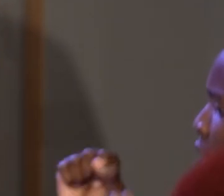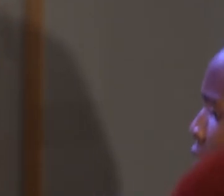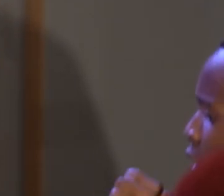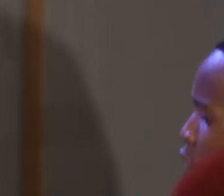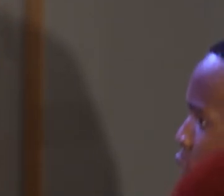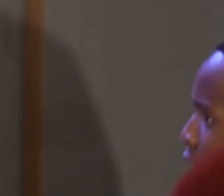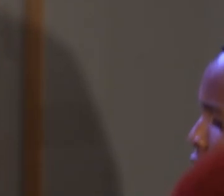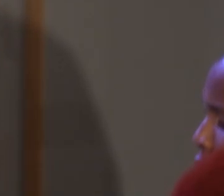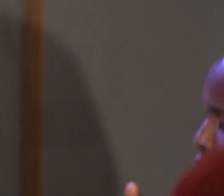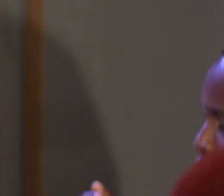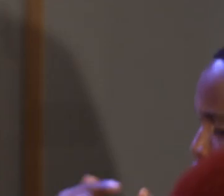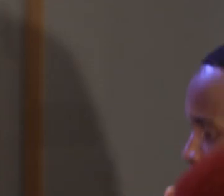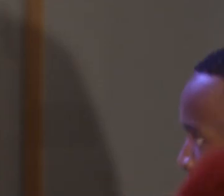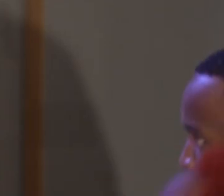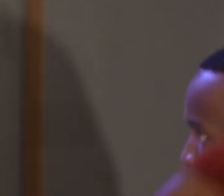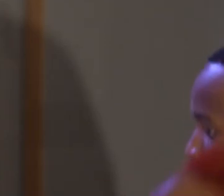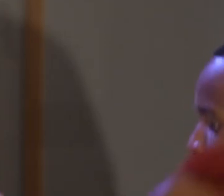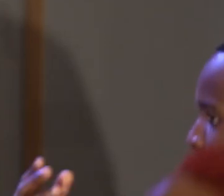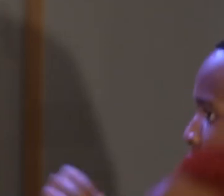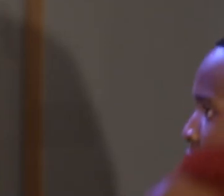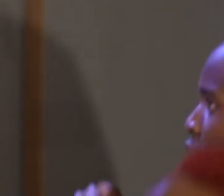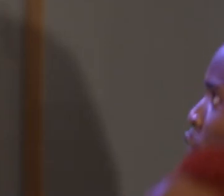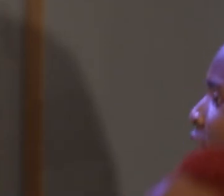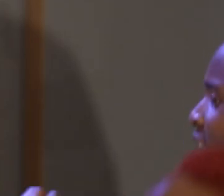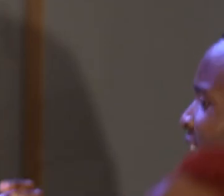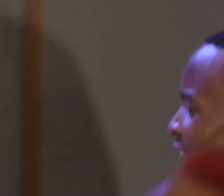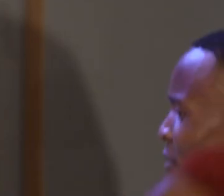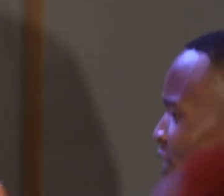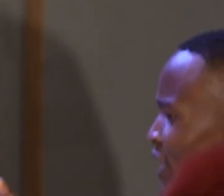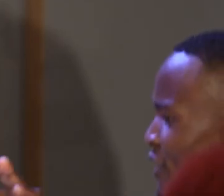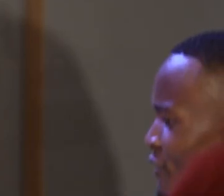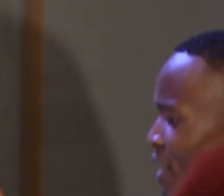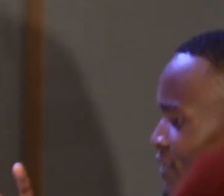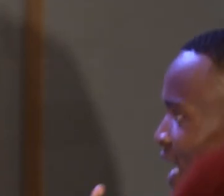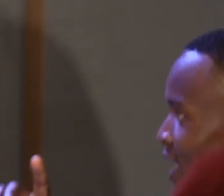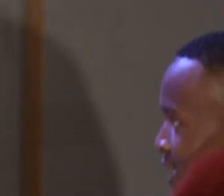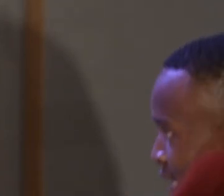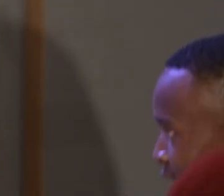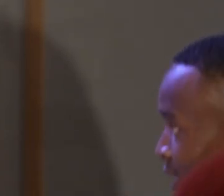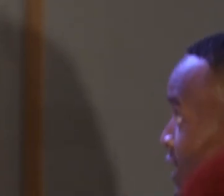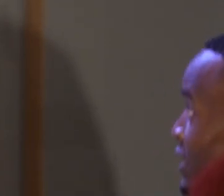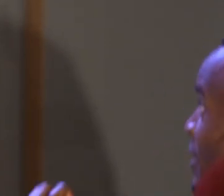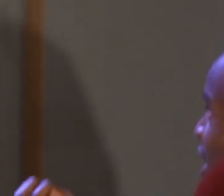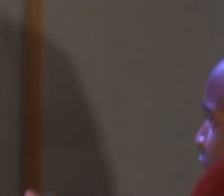Guidelines, embedded into the EN 31549 standard. But EN